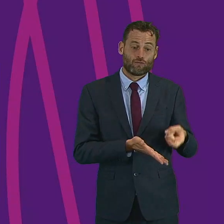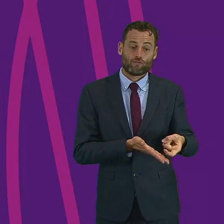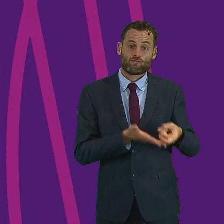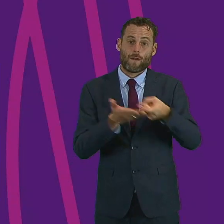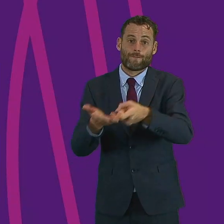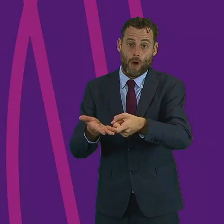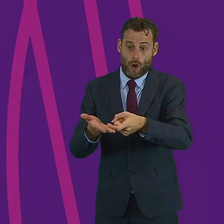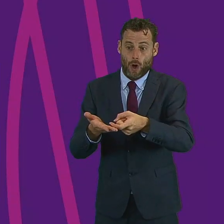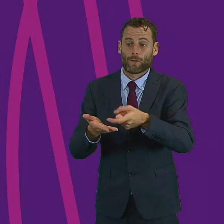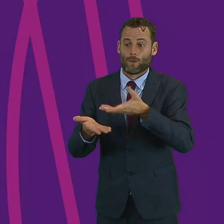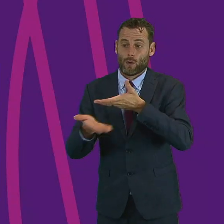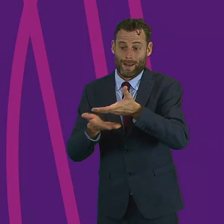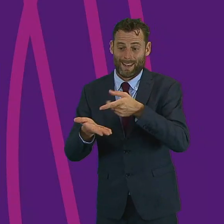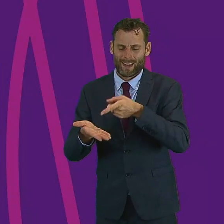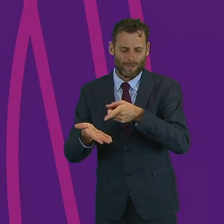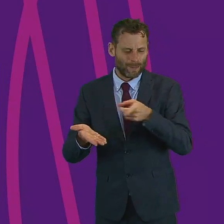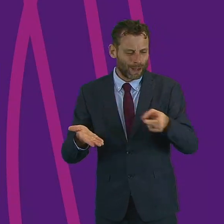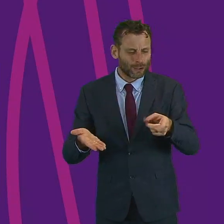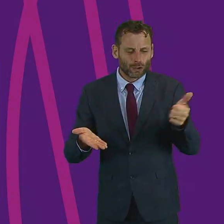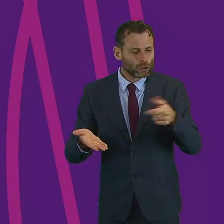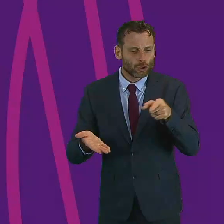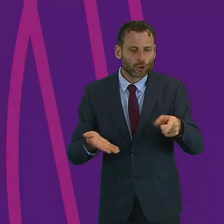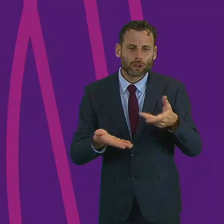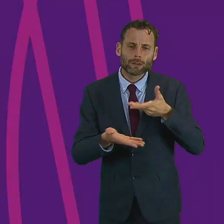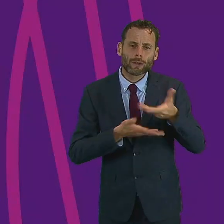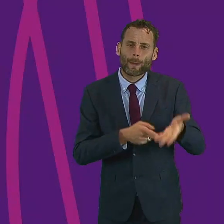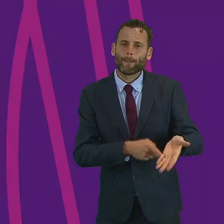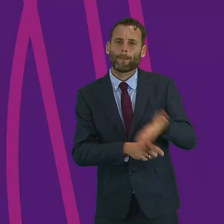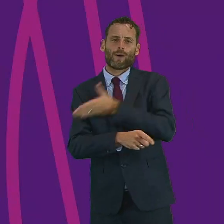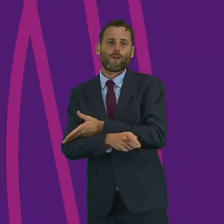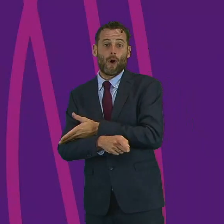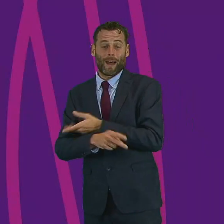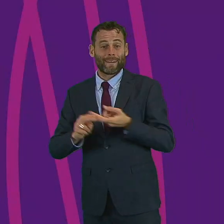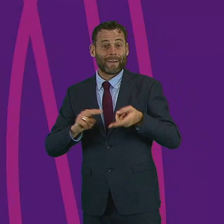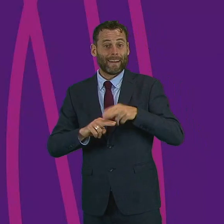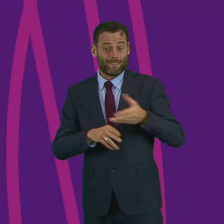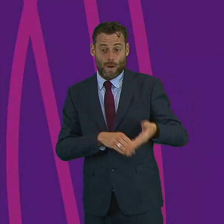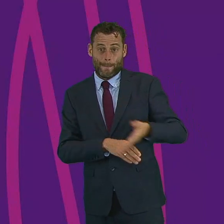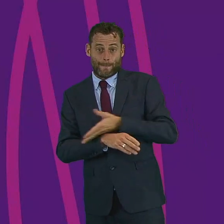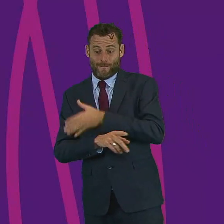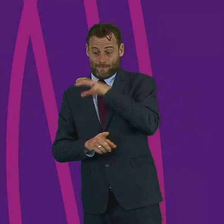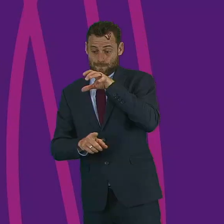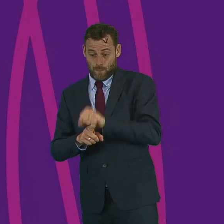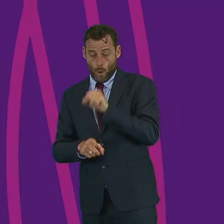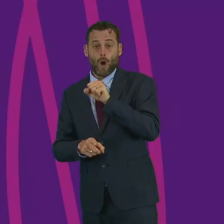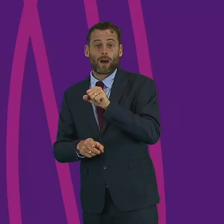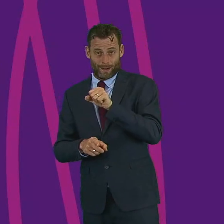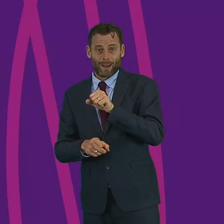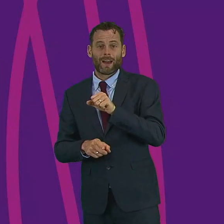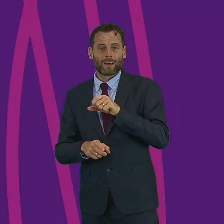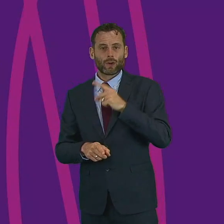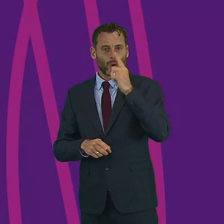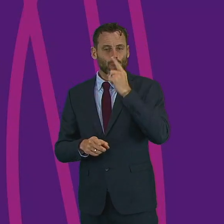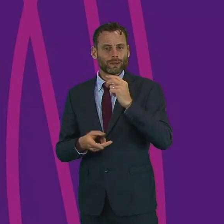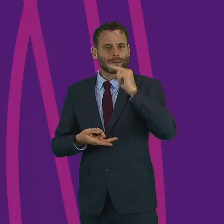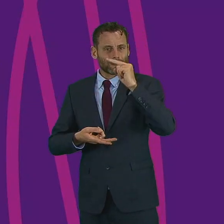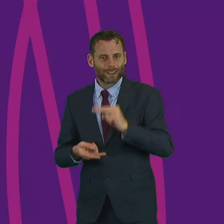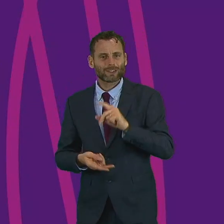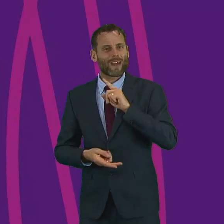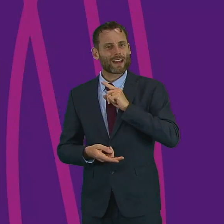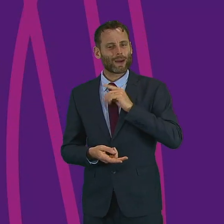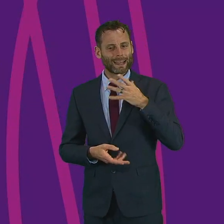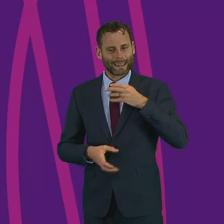pandemic, they are still suffering the mental health secondary issues. Members from right across this chamber have been